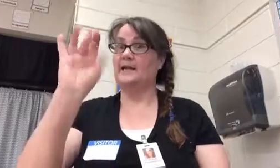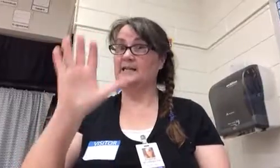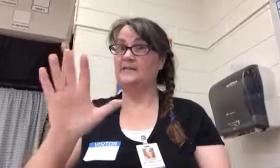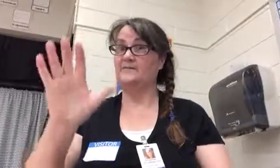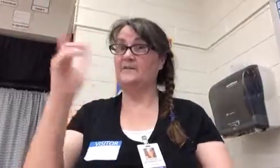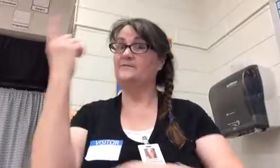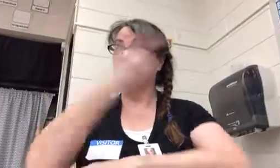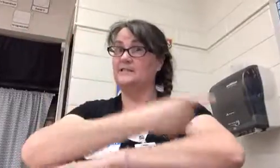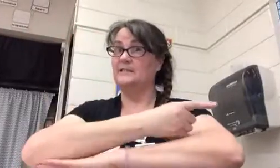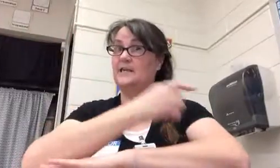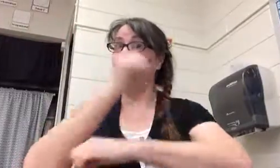is the